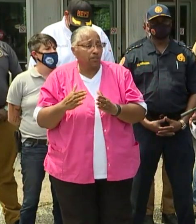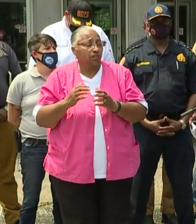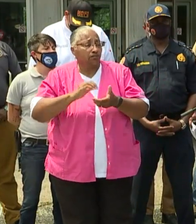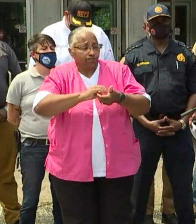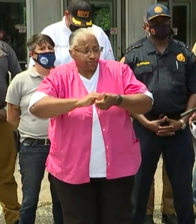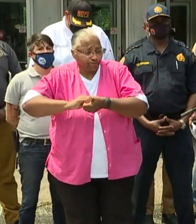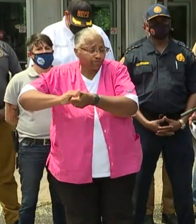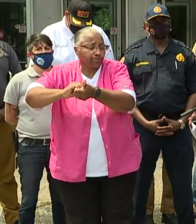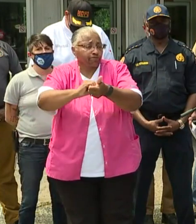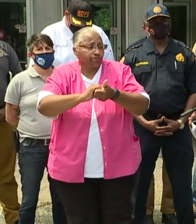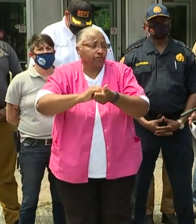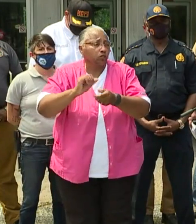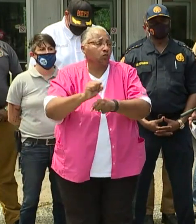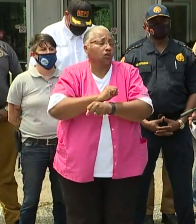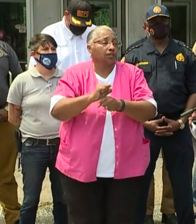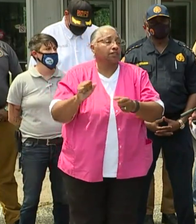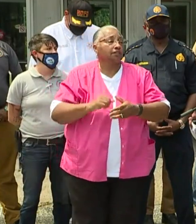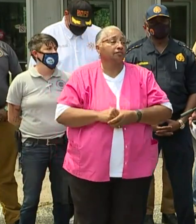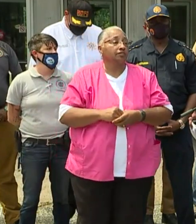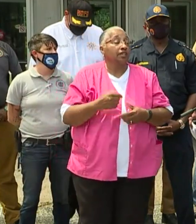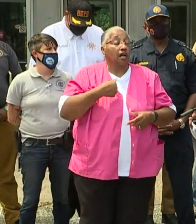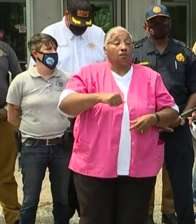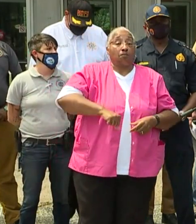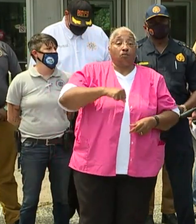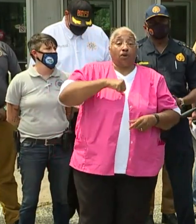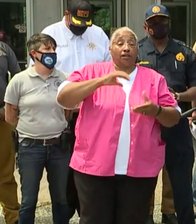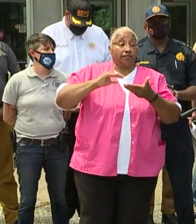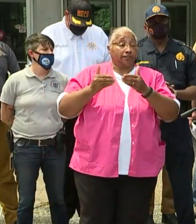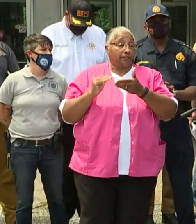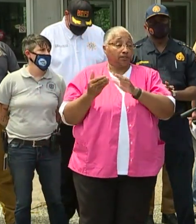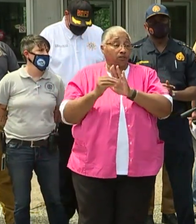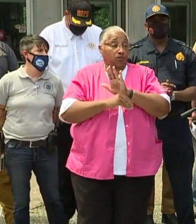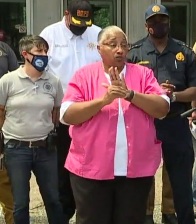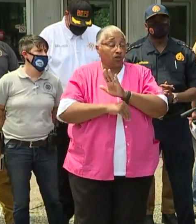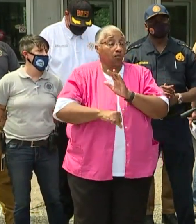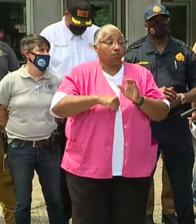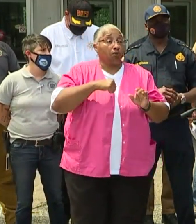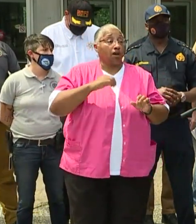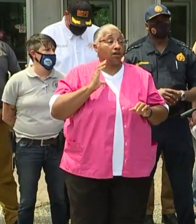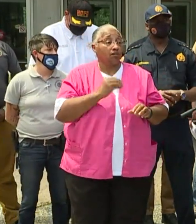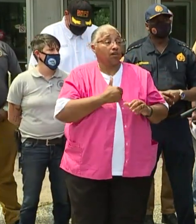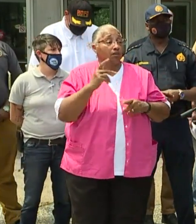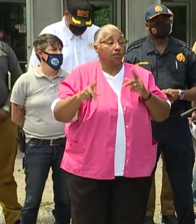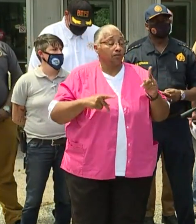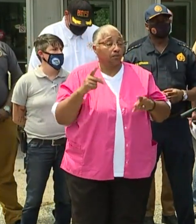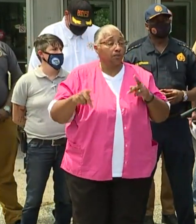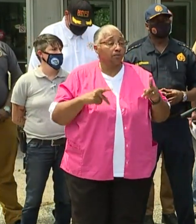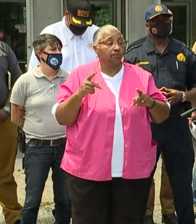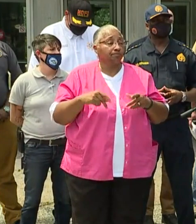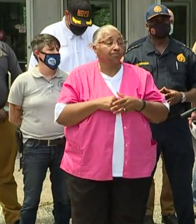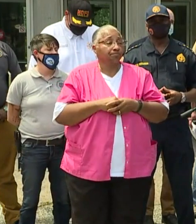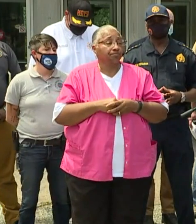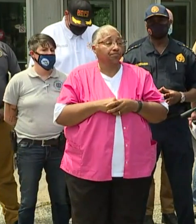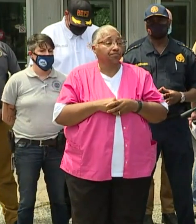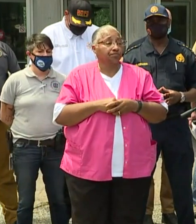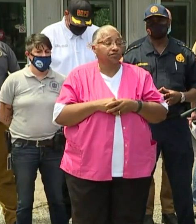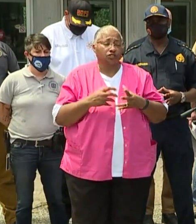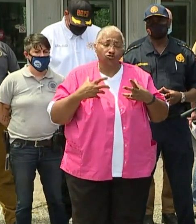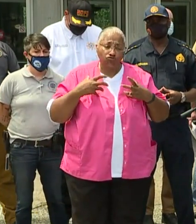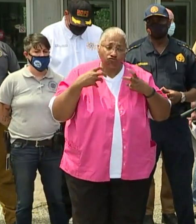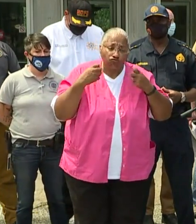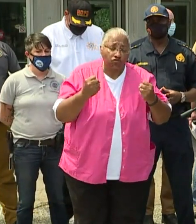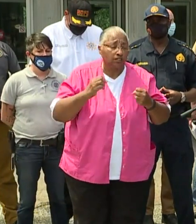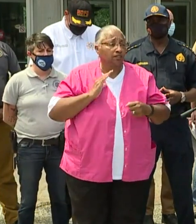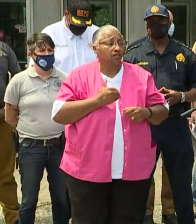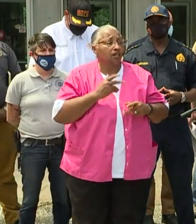partnership. I'm proud of our city. I'm proud of our people. The resiliency, it